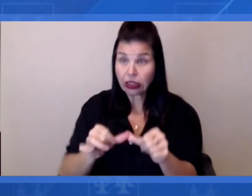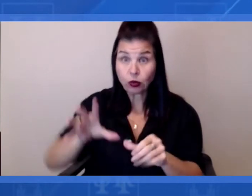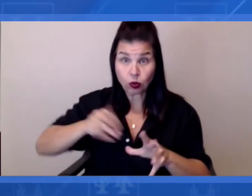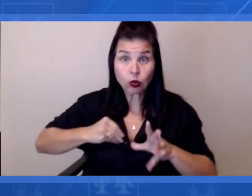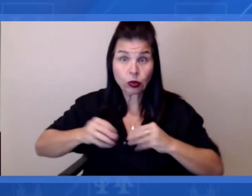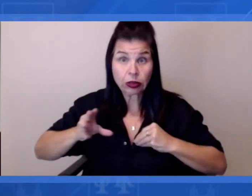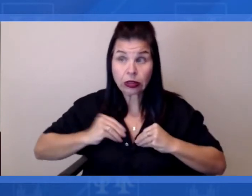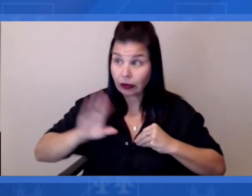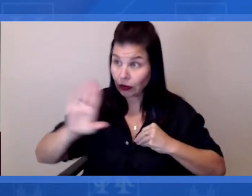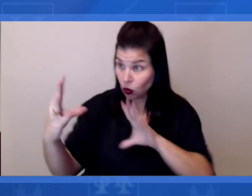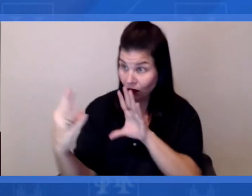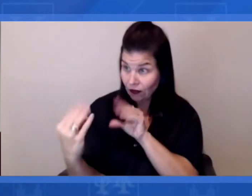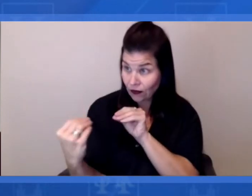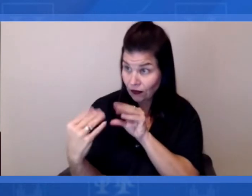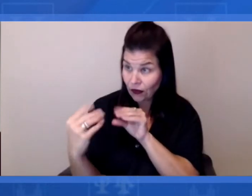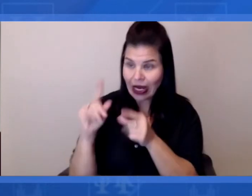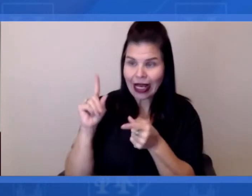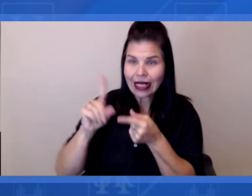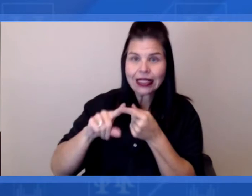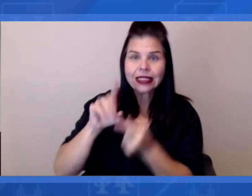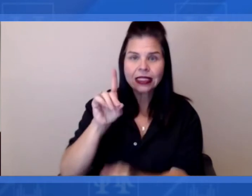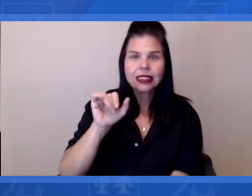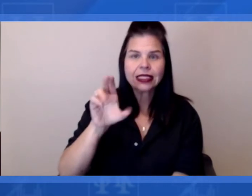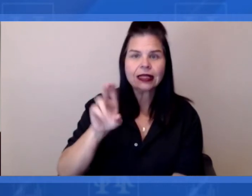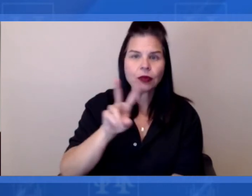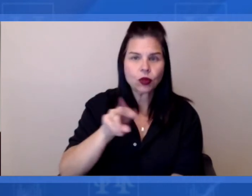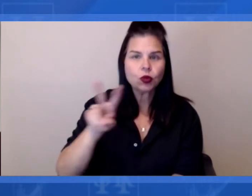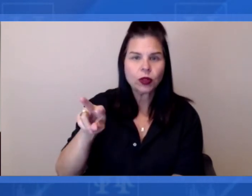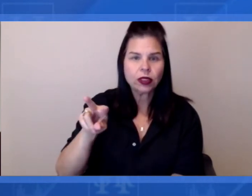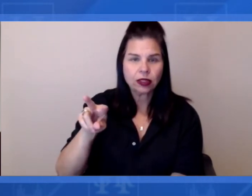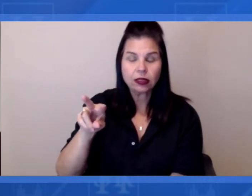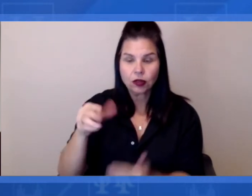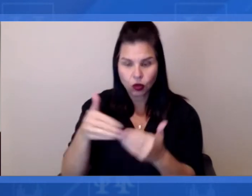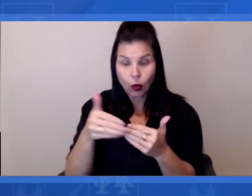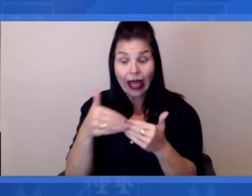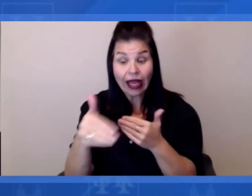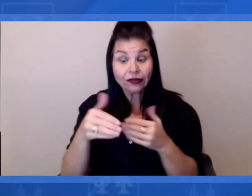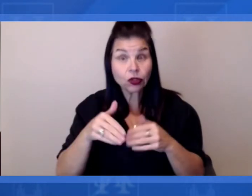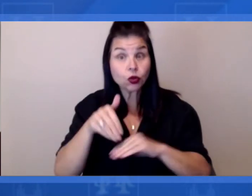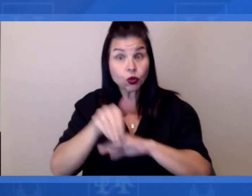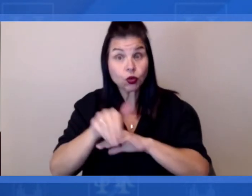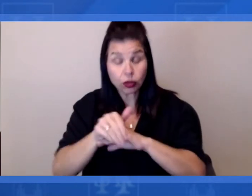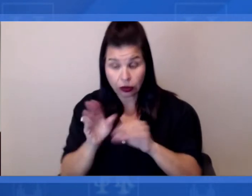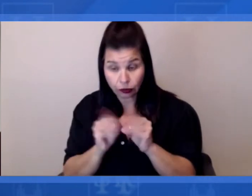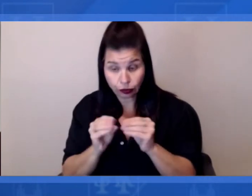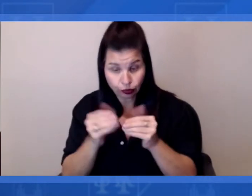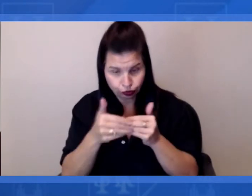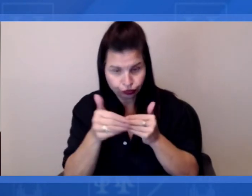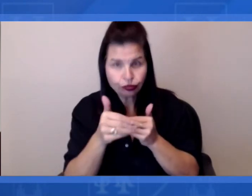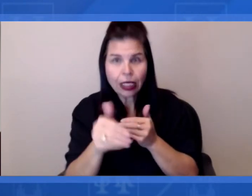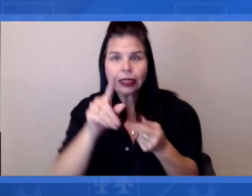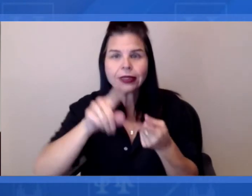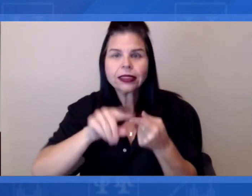feedback until December 22nd, following tonight's presentation, as Owen told us.